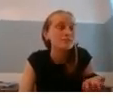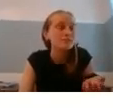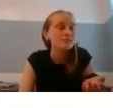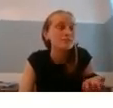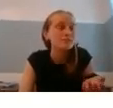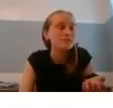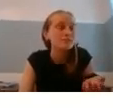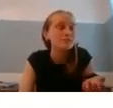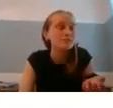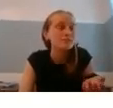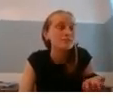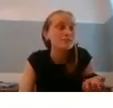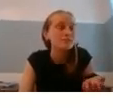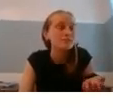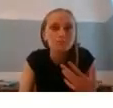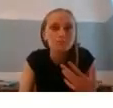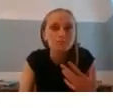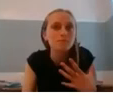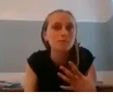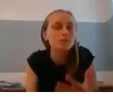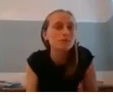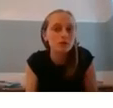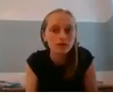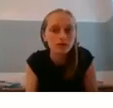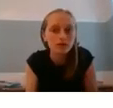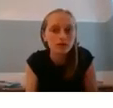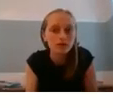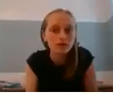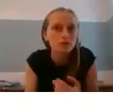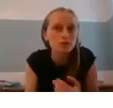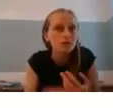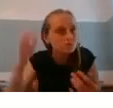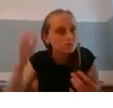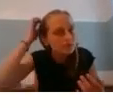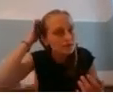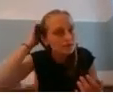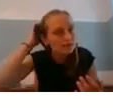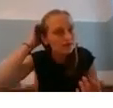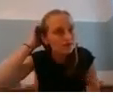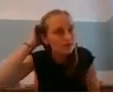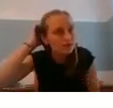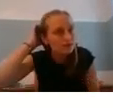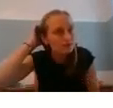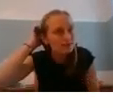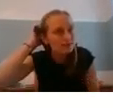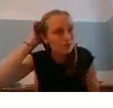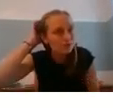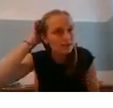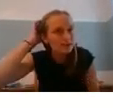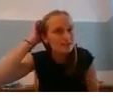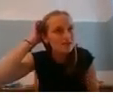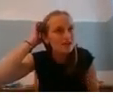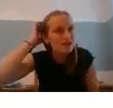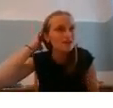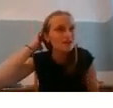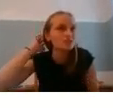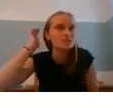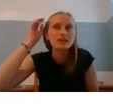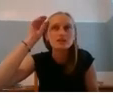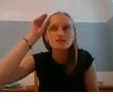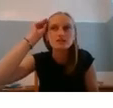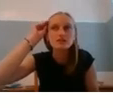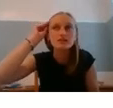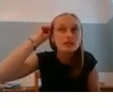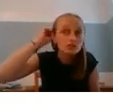of maybe the struggles that they face before even um learning more about their community so just being able to kind of again spread that awareness and to